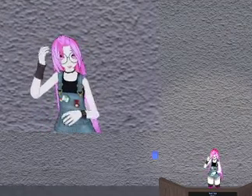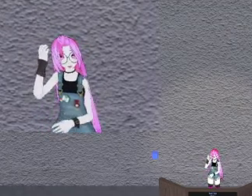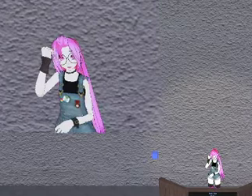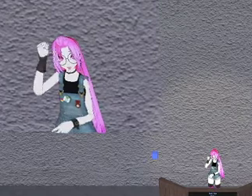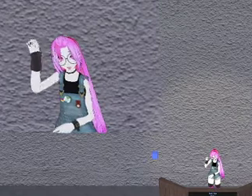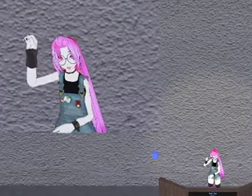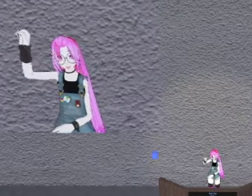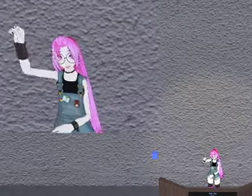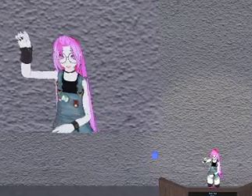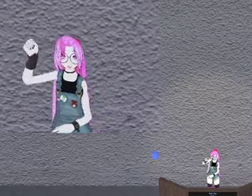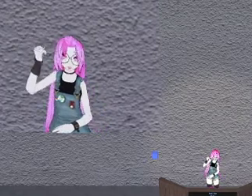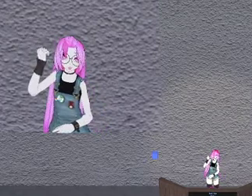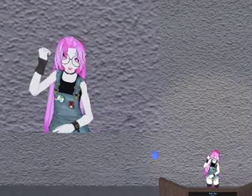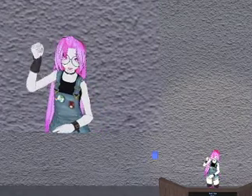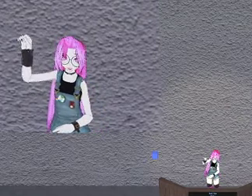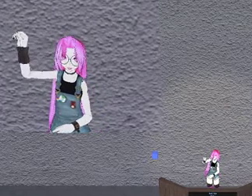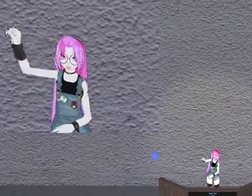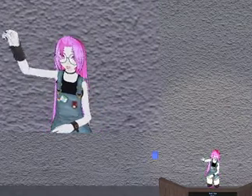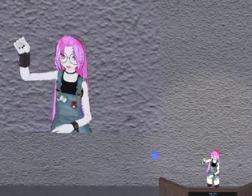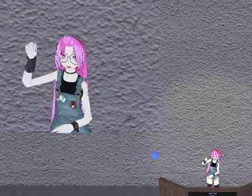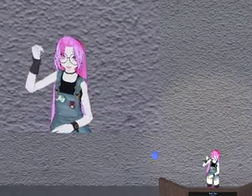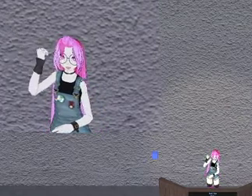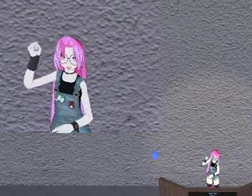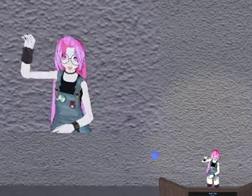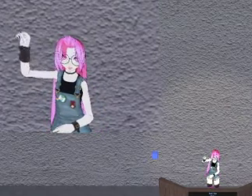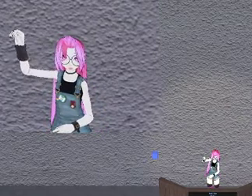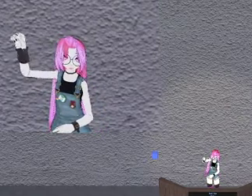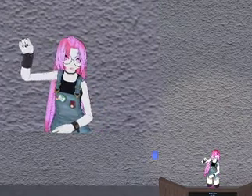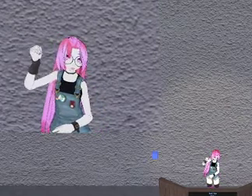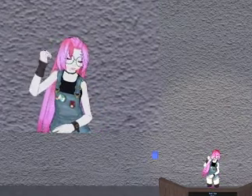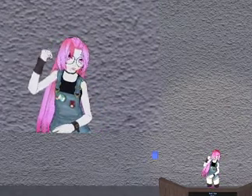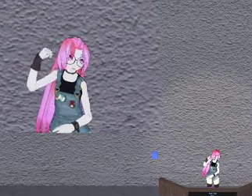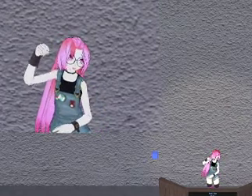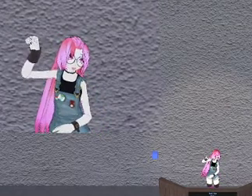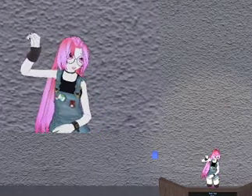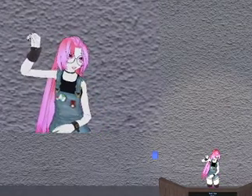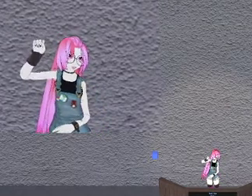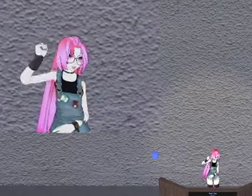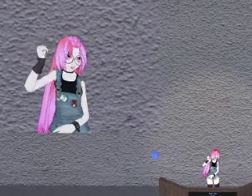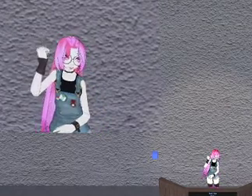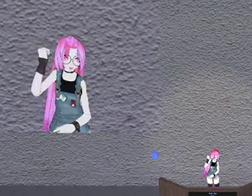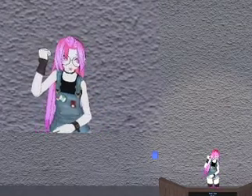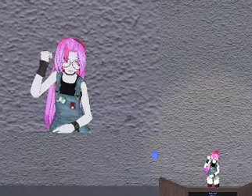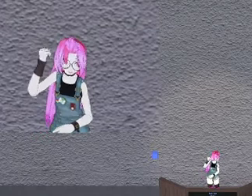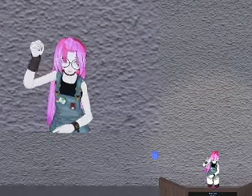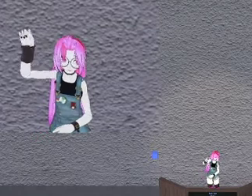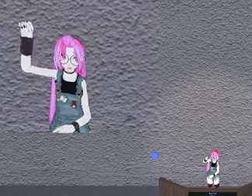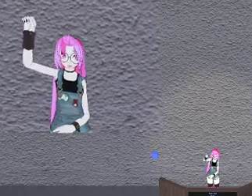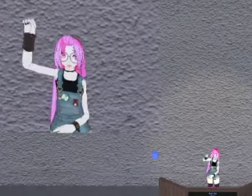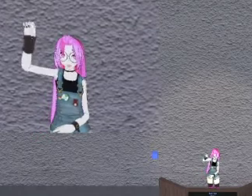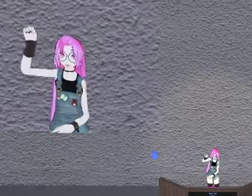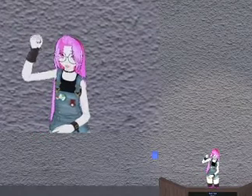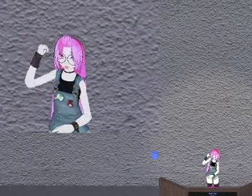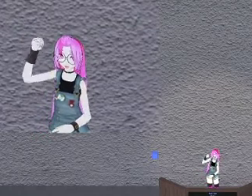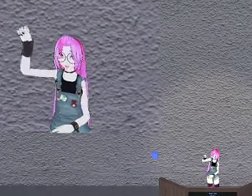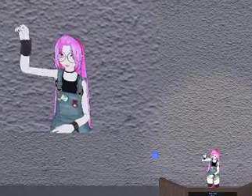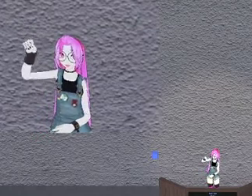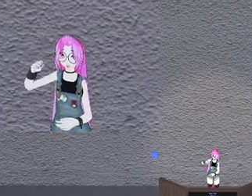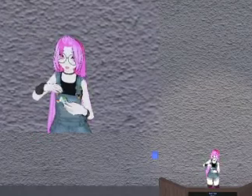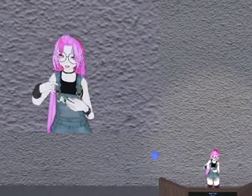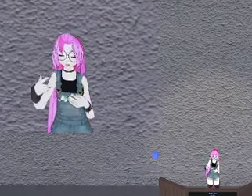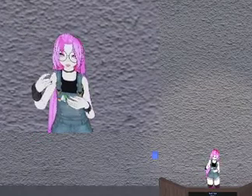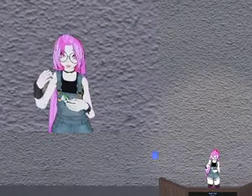or whatever. It's not a super well known sign, but this is how you sign it. Like I said, you're kind of showing